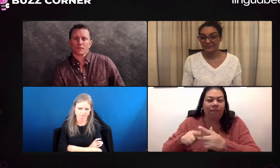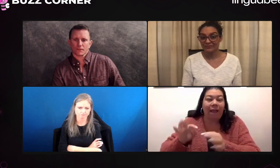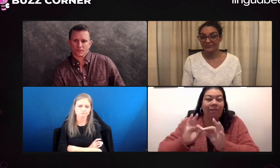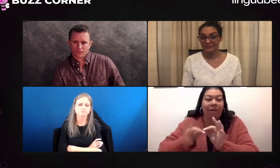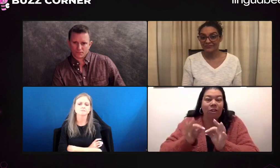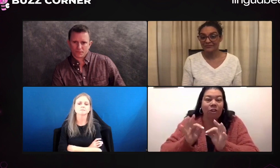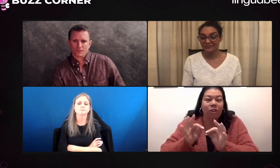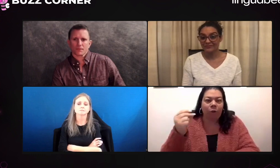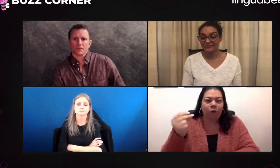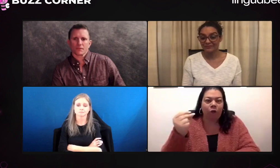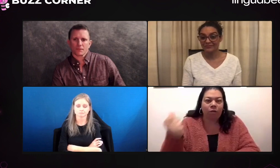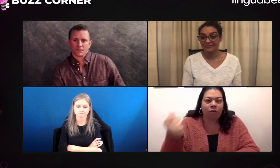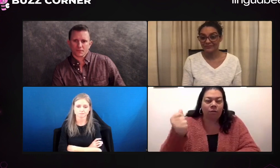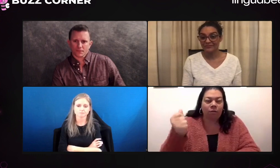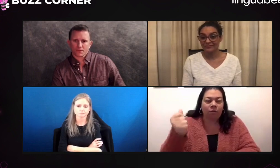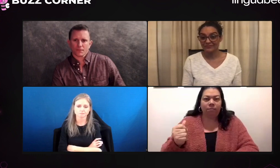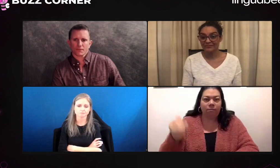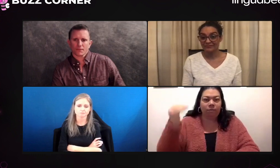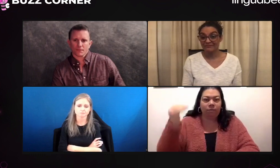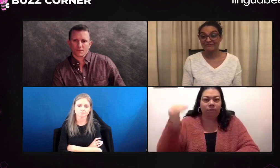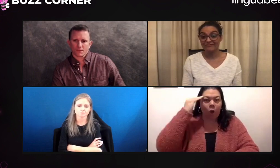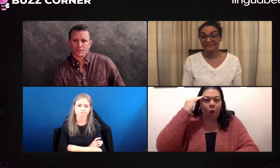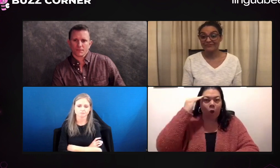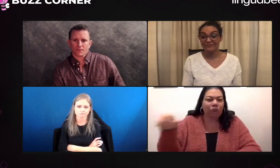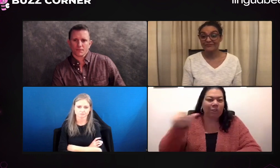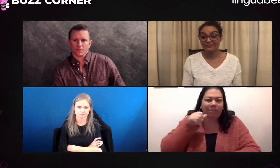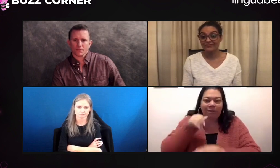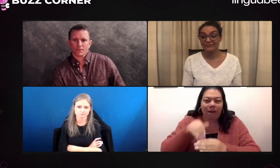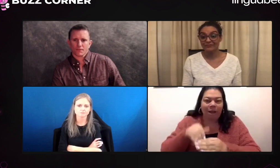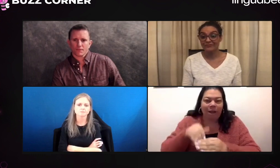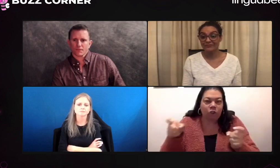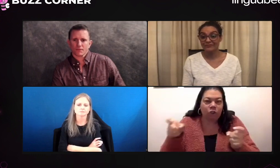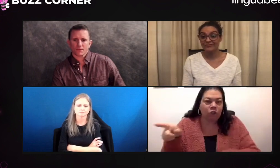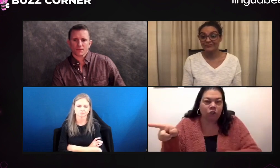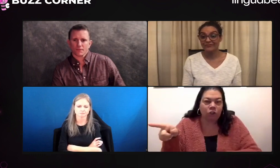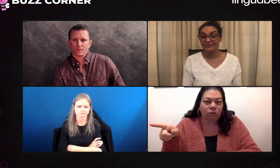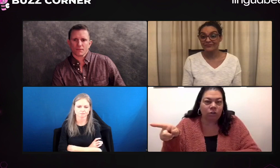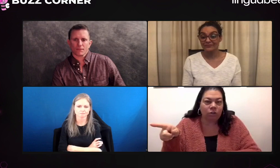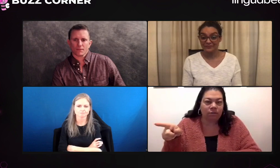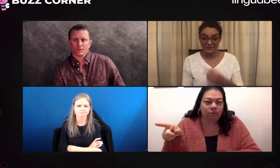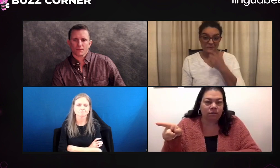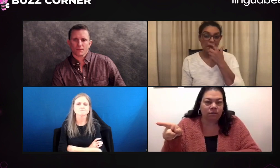Or just general things that I feel like they should know. And the interpreter